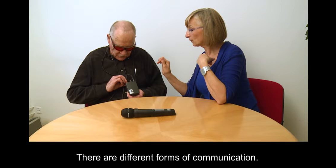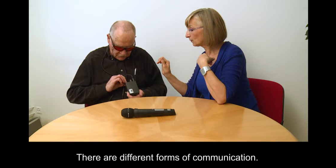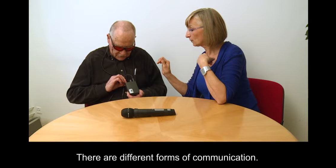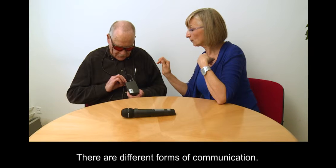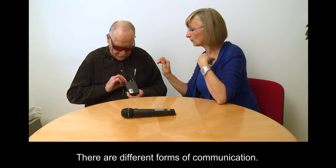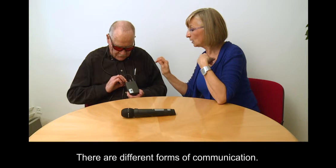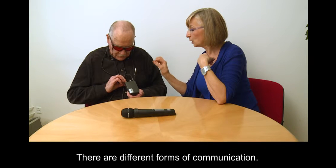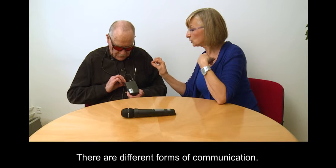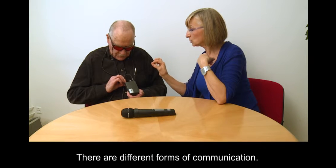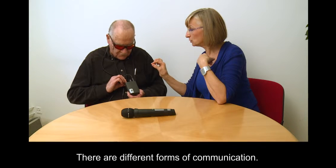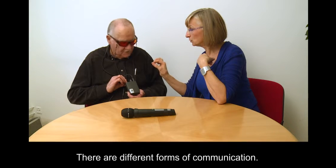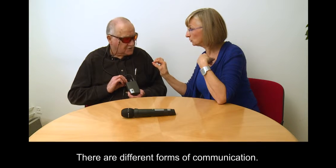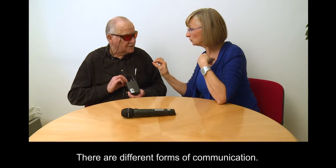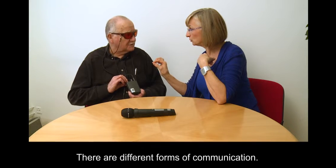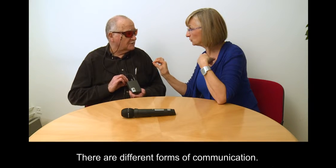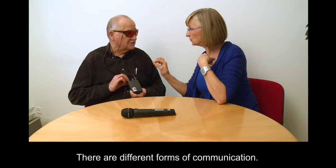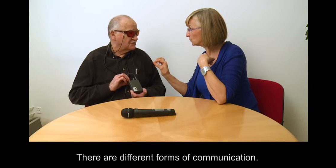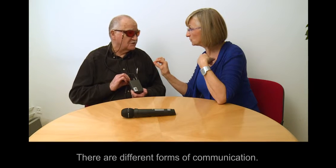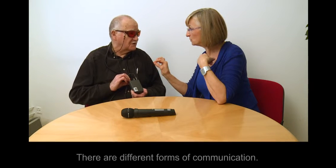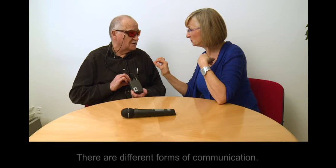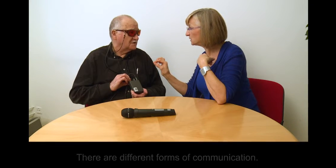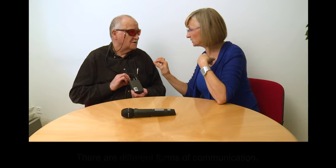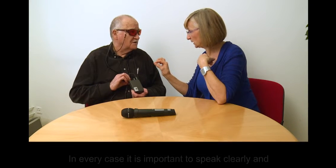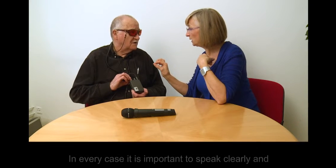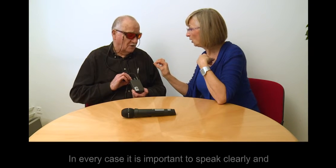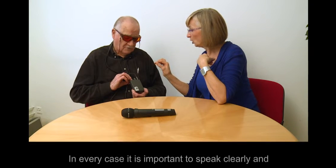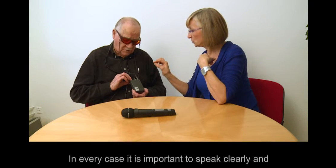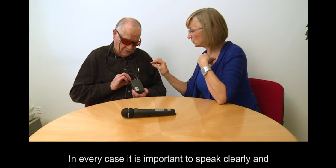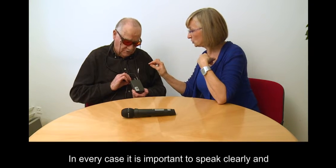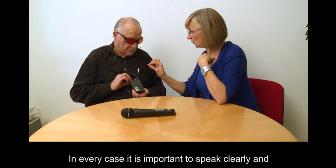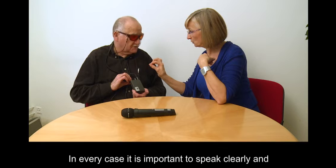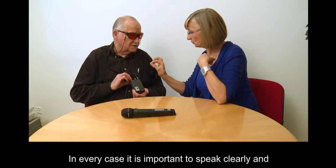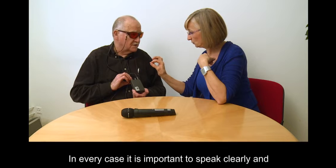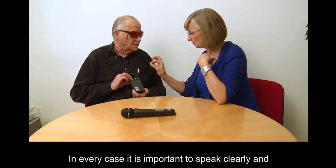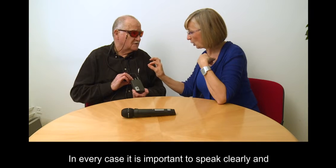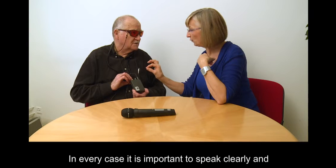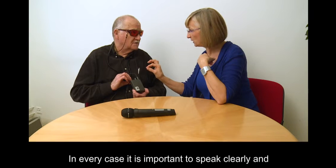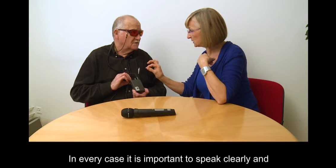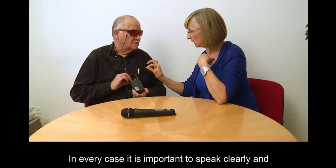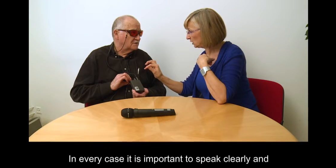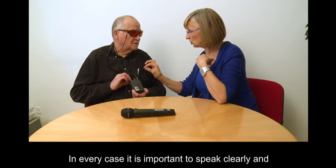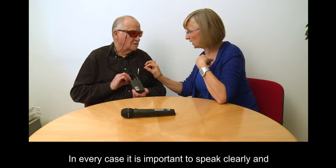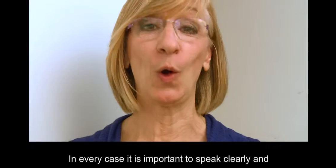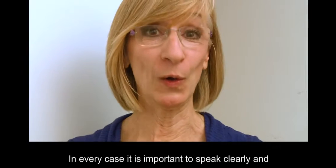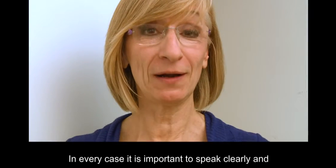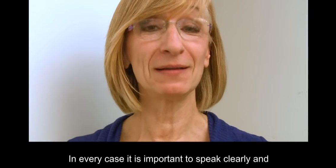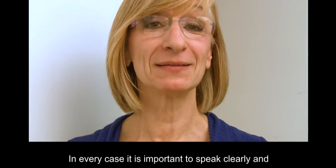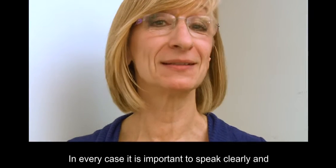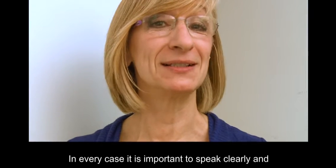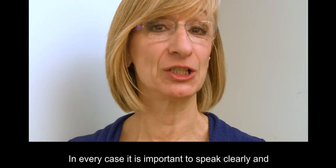them. We will tell you about the most common forms of communication here, but in every case, it's important that